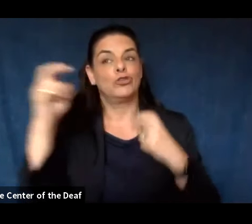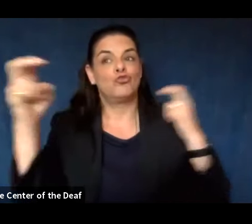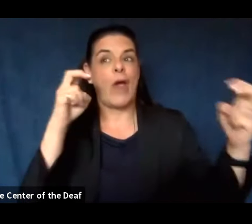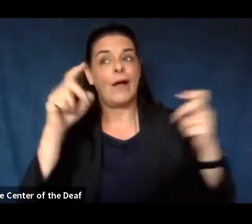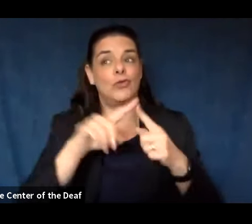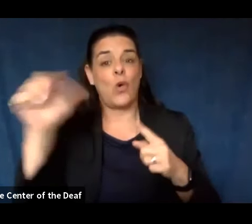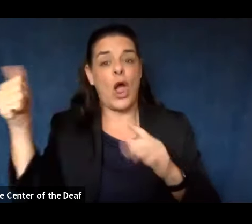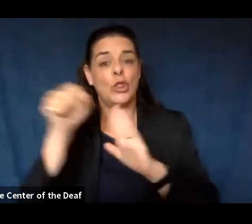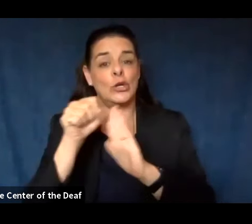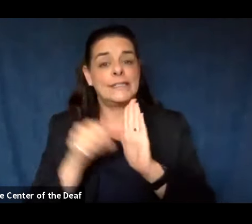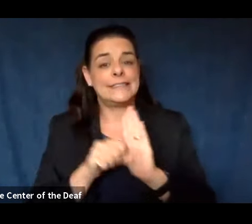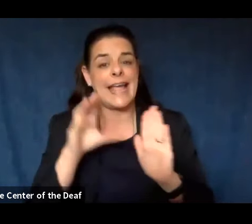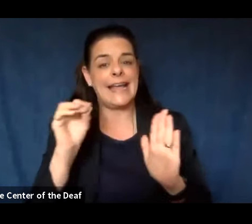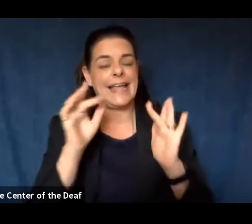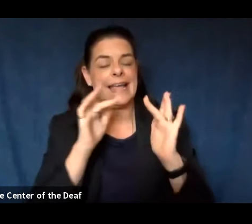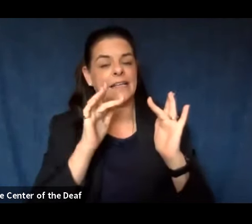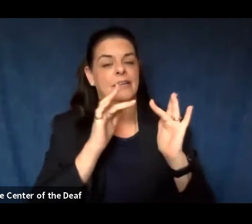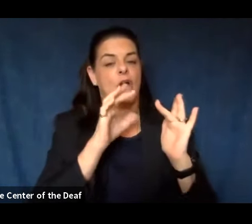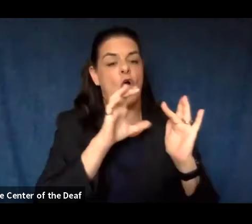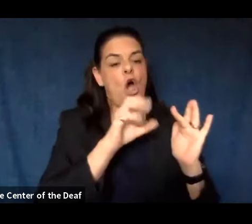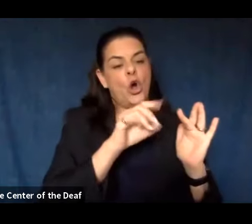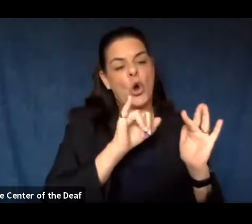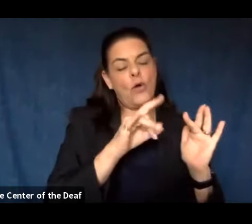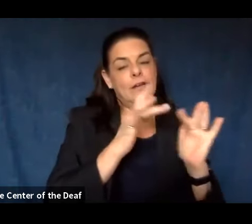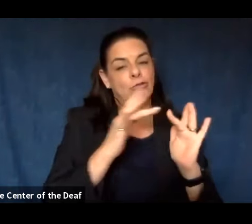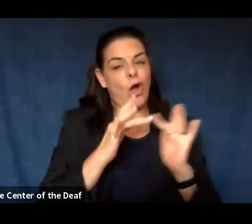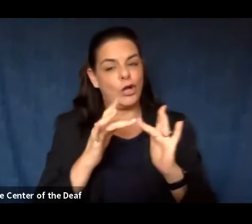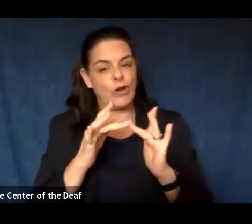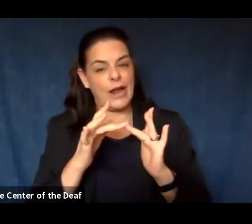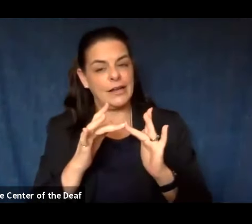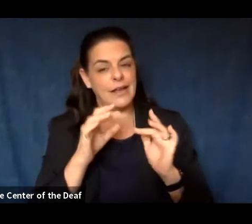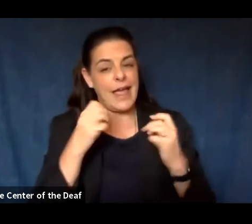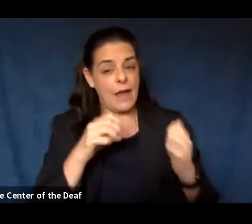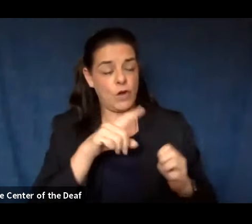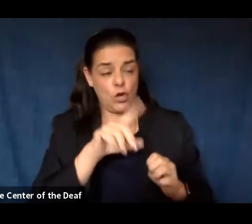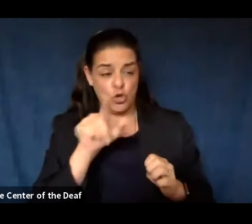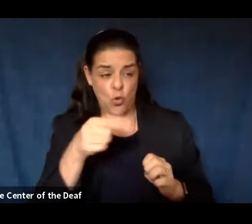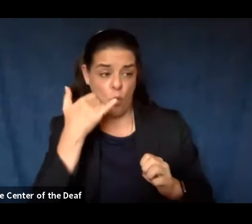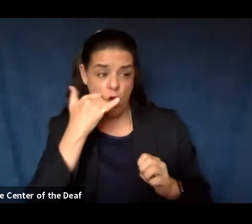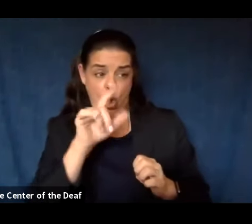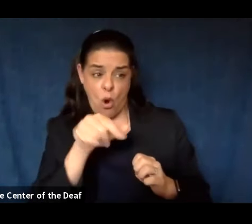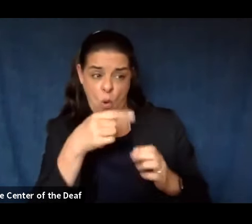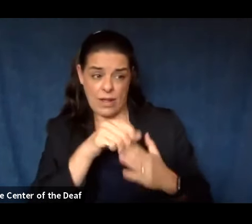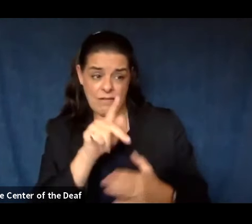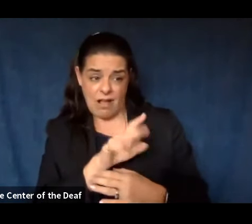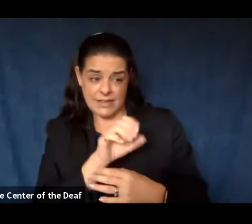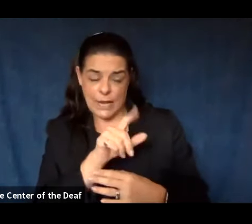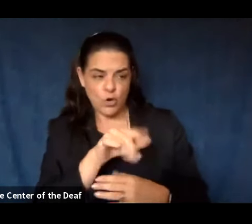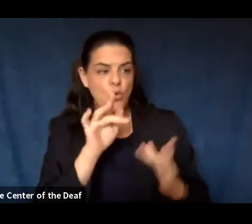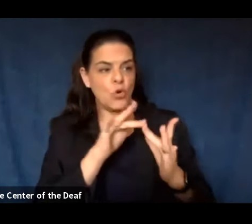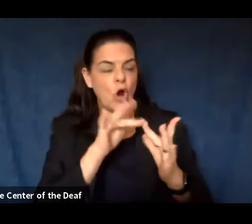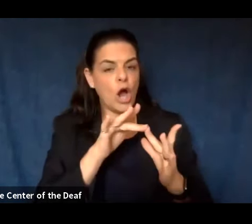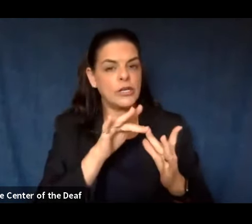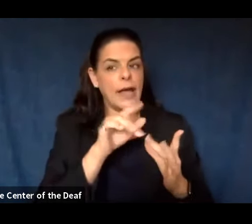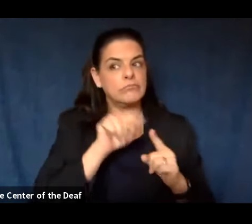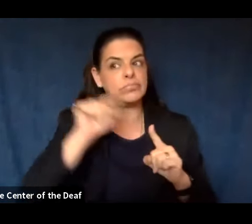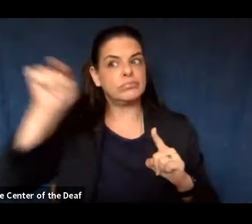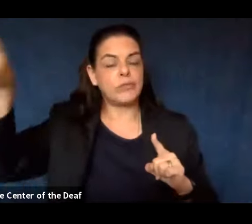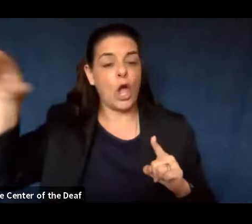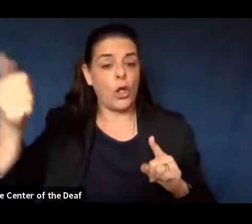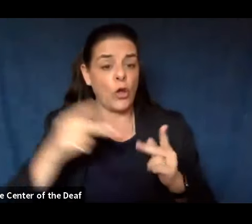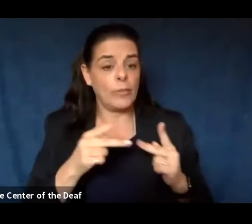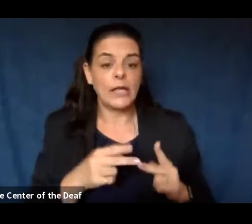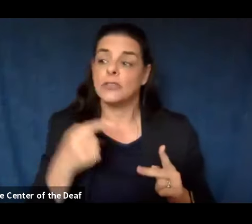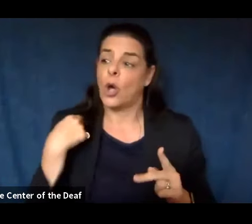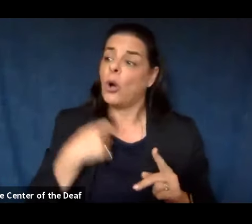COVID-19 contact tracing efforts? Do you call potential contacts only within Knox County, or do you contact trace farther out? We contact